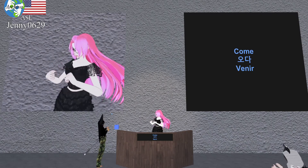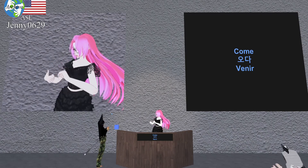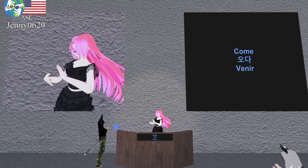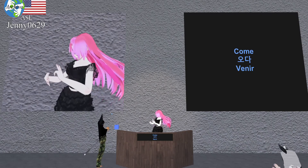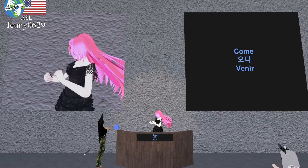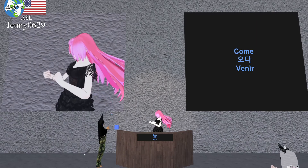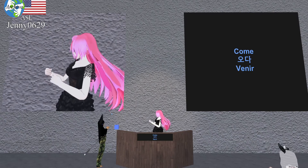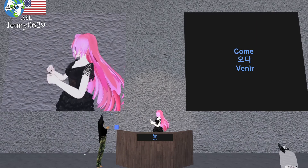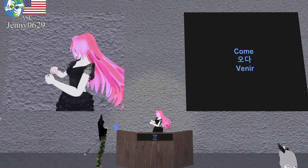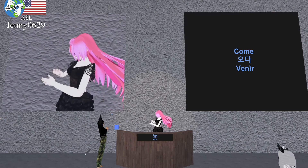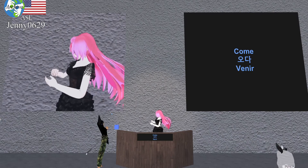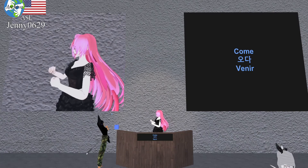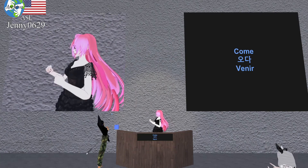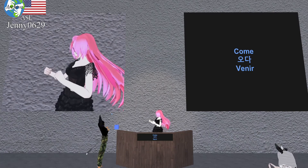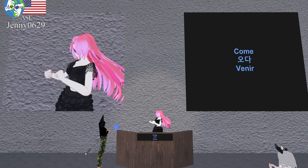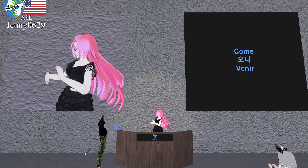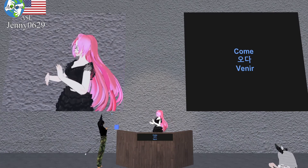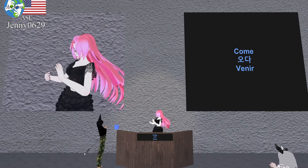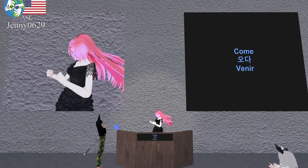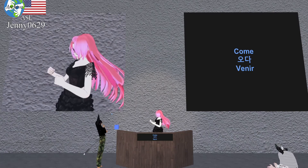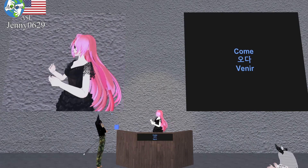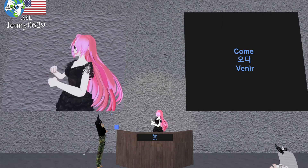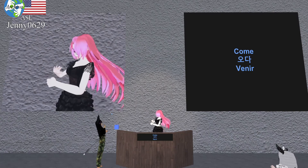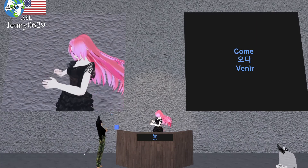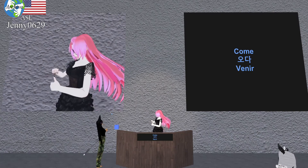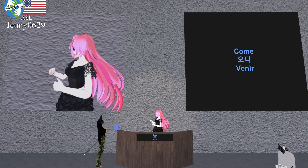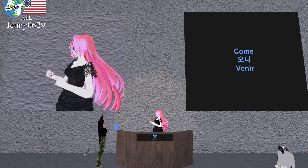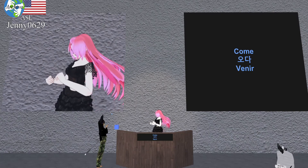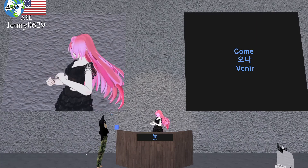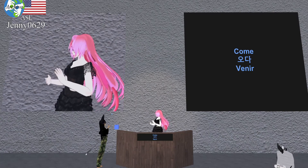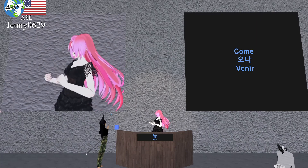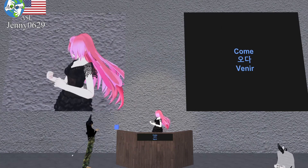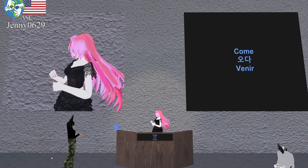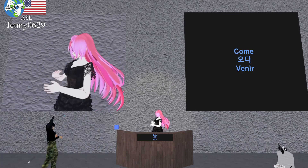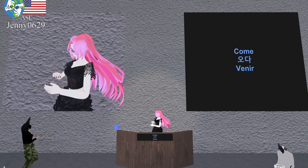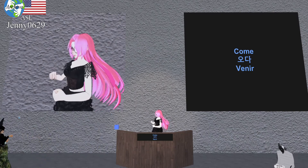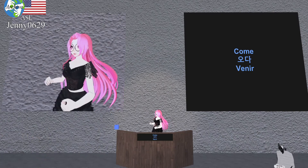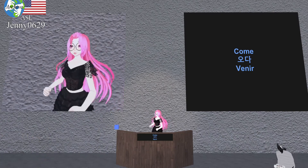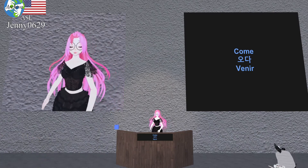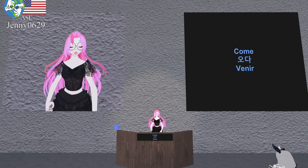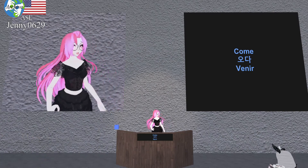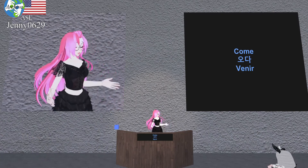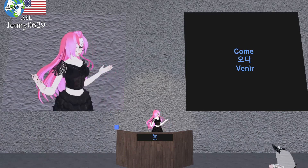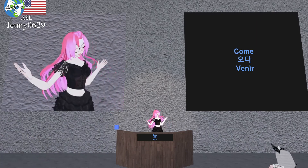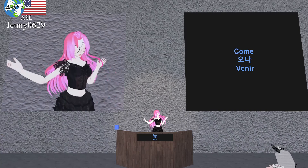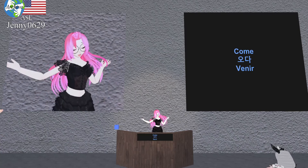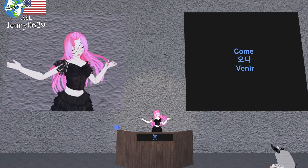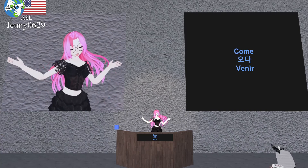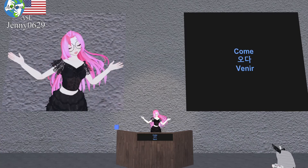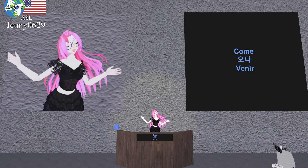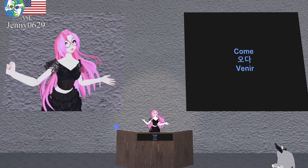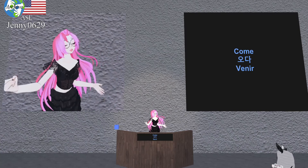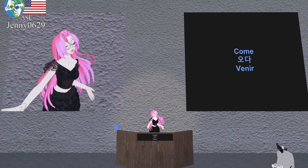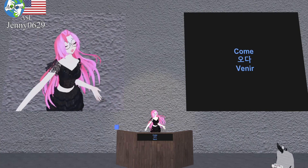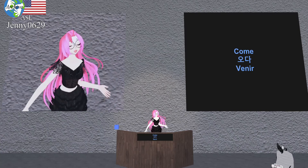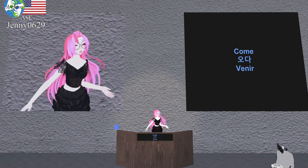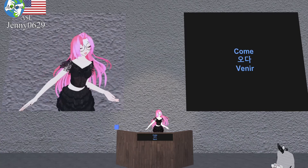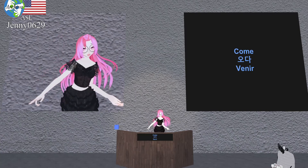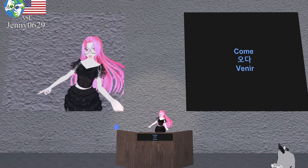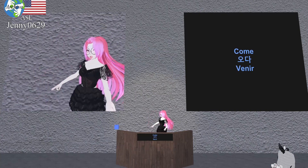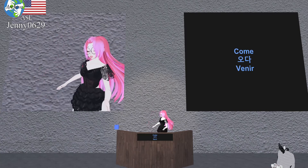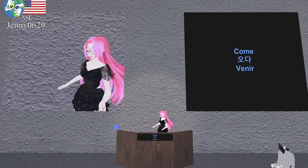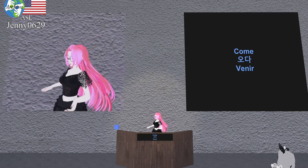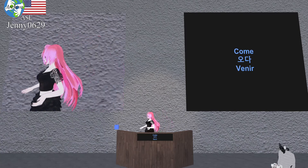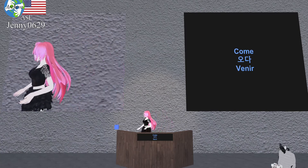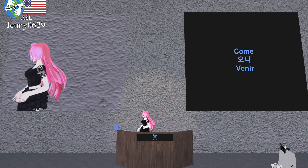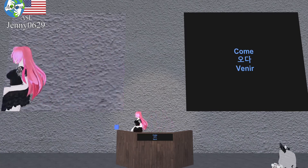Mia hands like that. Yep, just like that. Story. Yeah, no problem. All right, and with that, guys, let's go ahead and